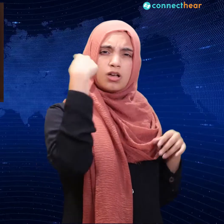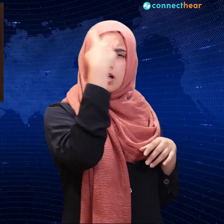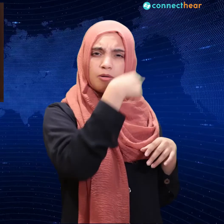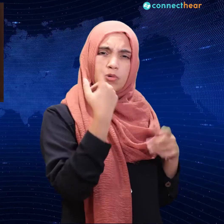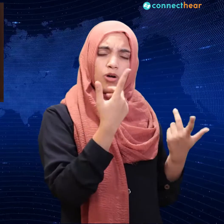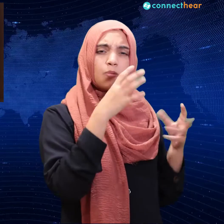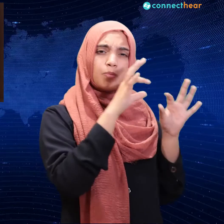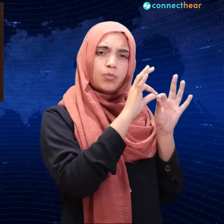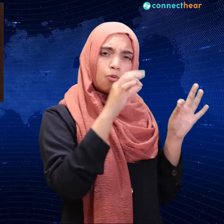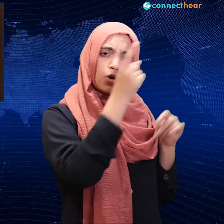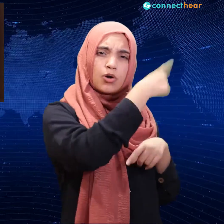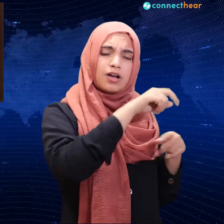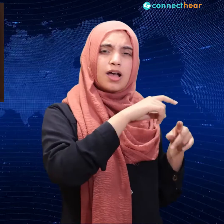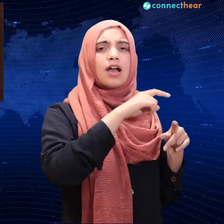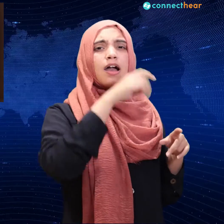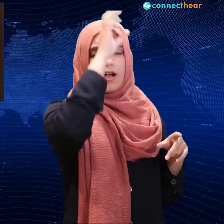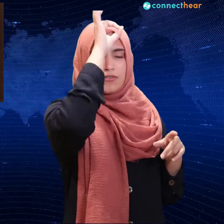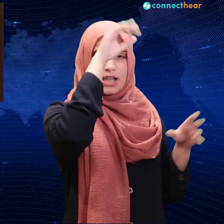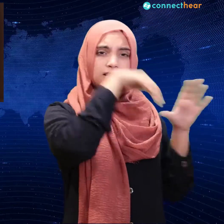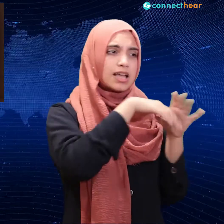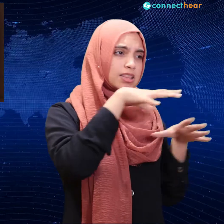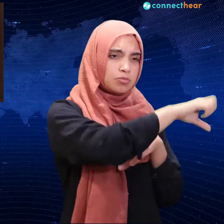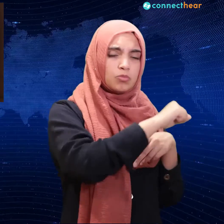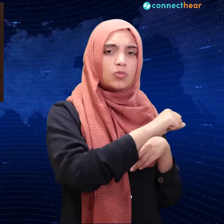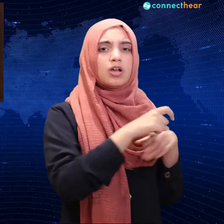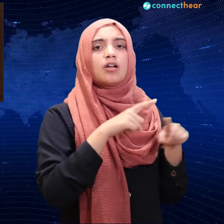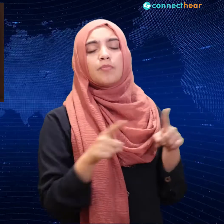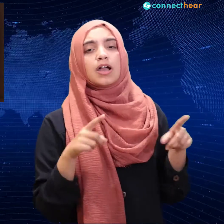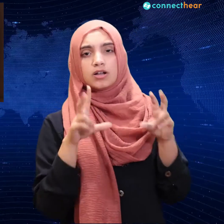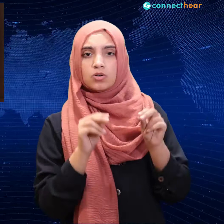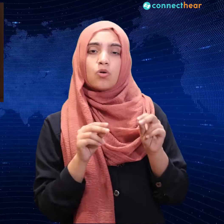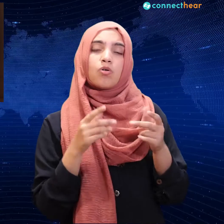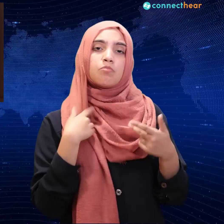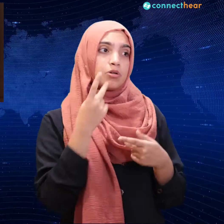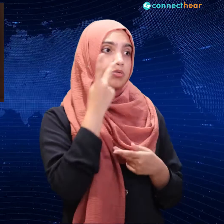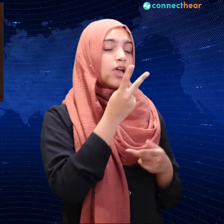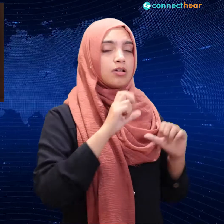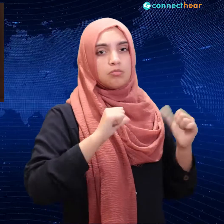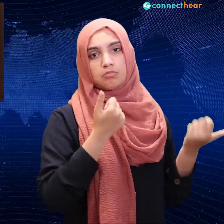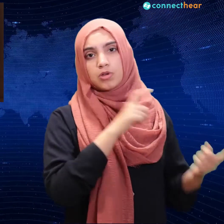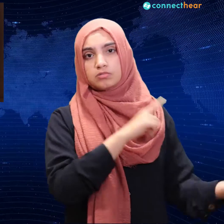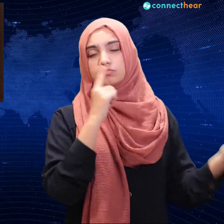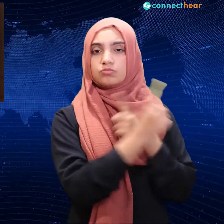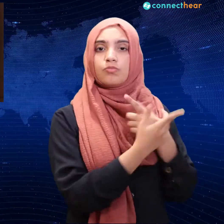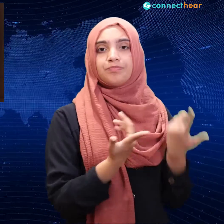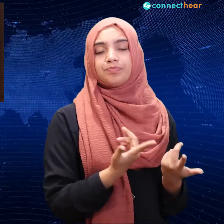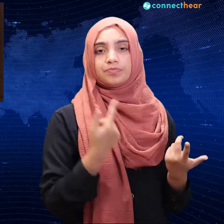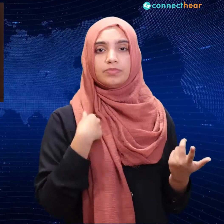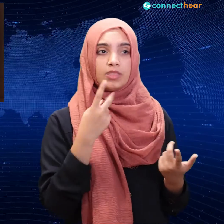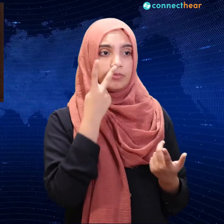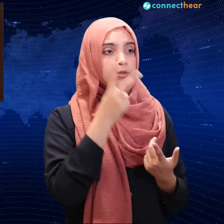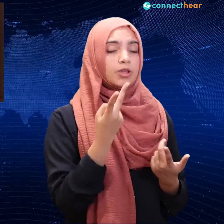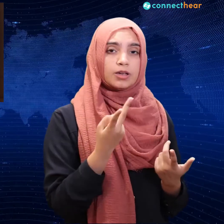protracted civil war, which is why we tried our best. I called over the Taliban leadership, Mullah brother, who's the vice